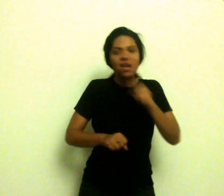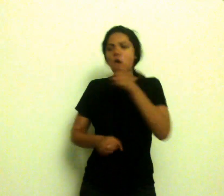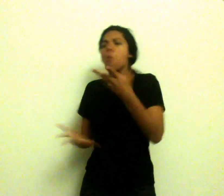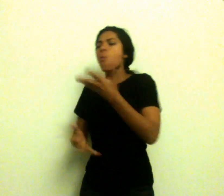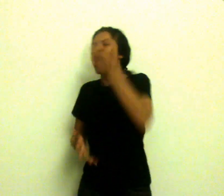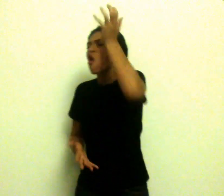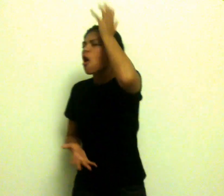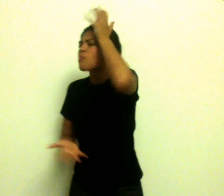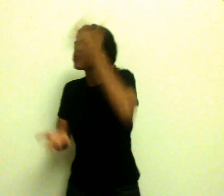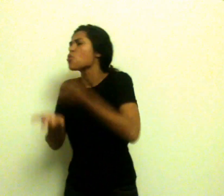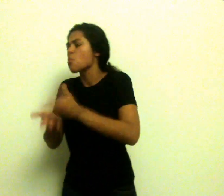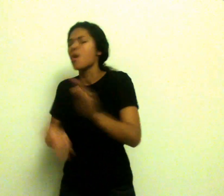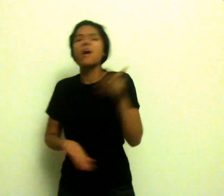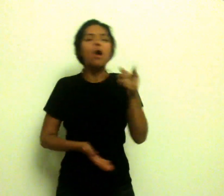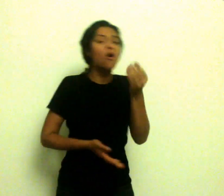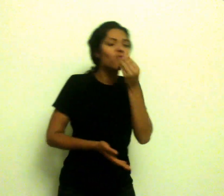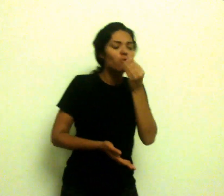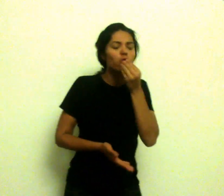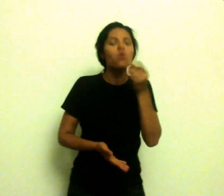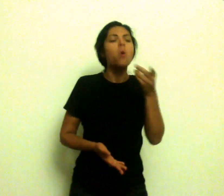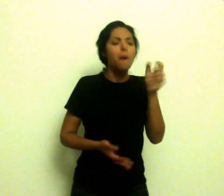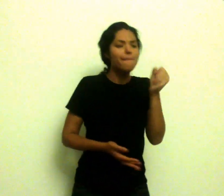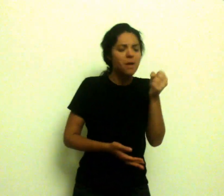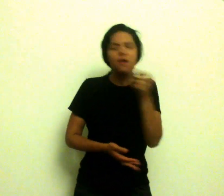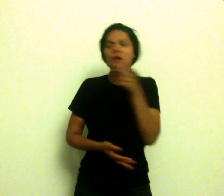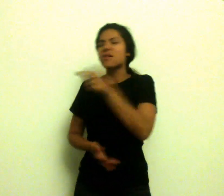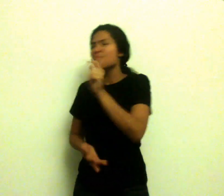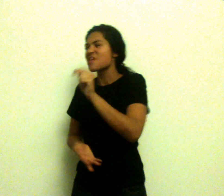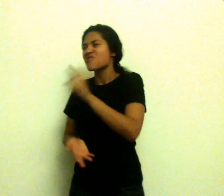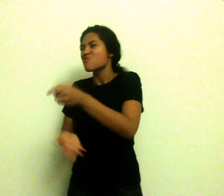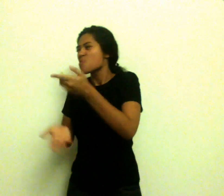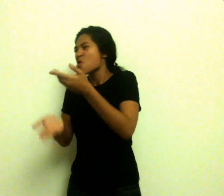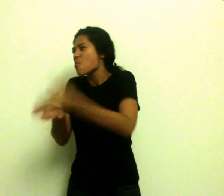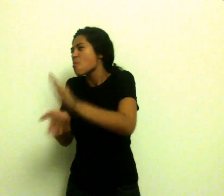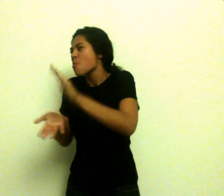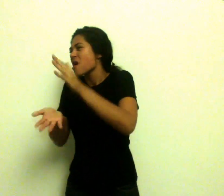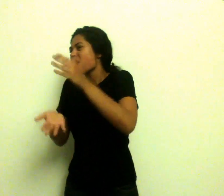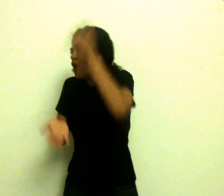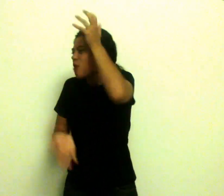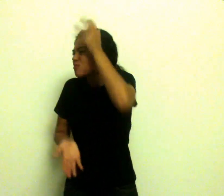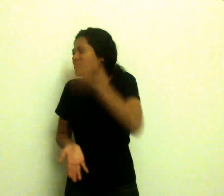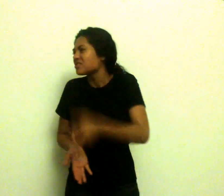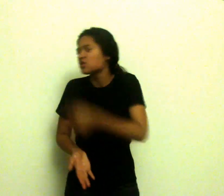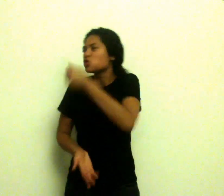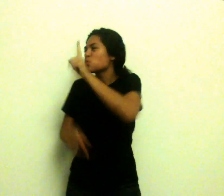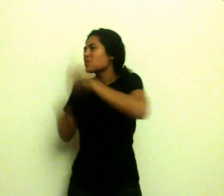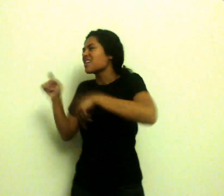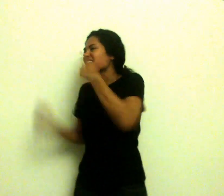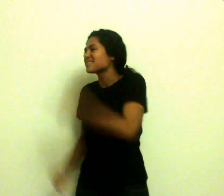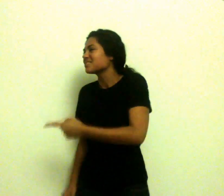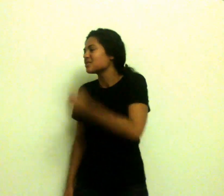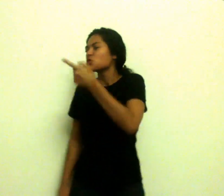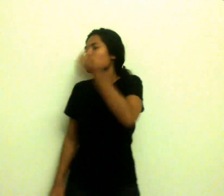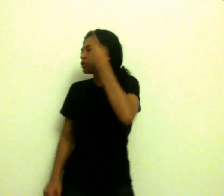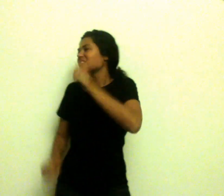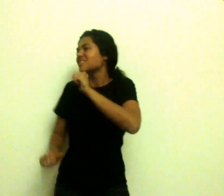The problem with naturalism is it does not know where to draw the lines of distinction between that which is there for